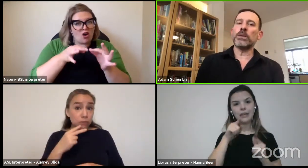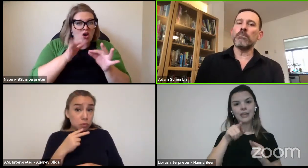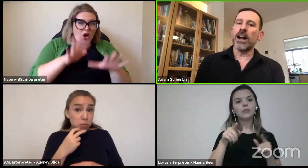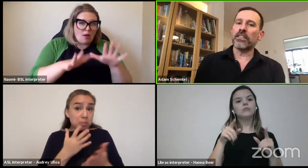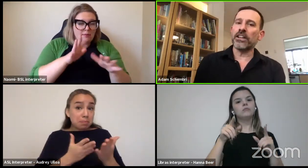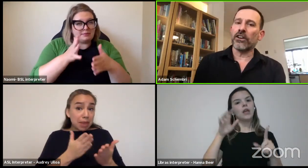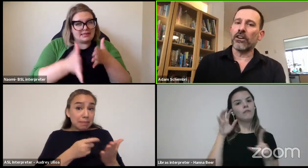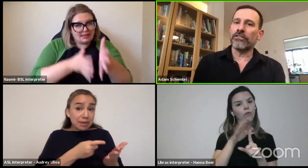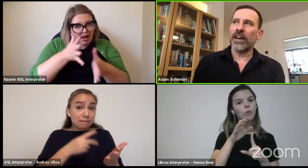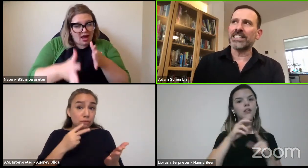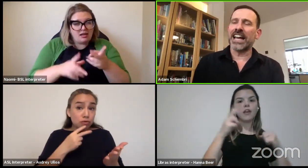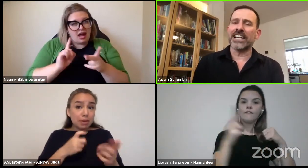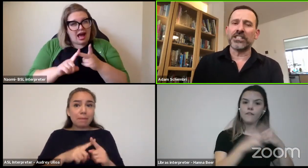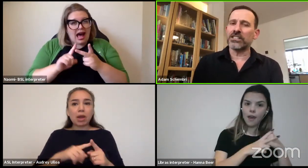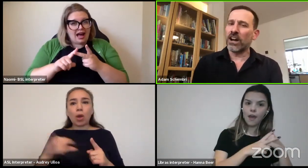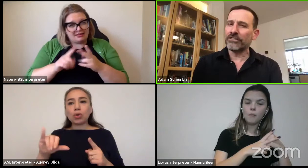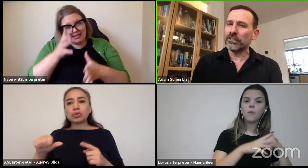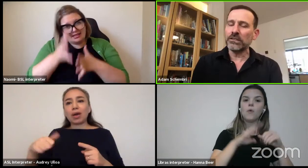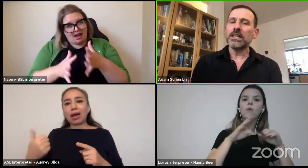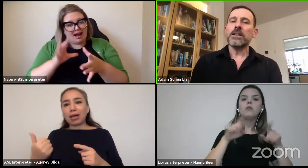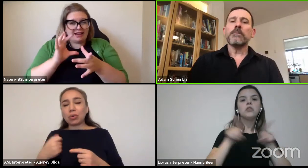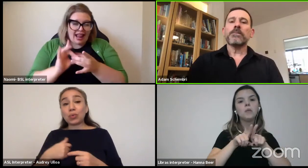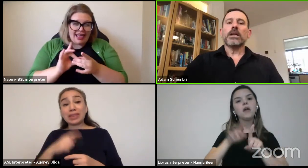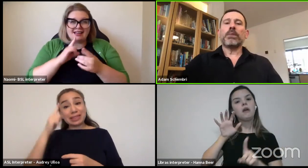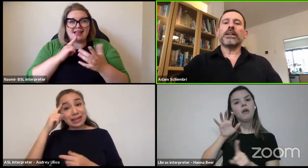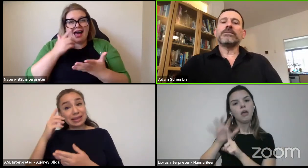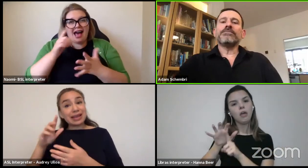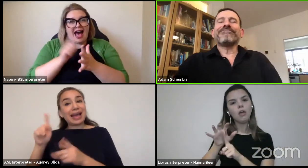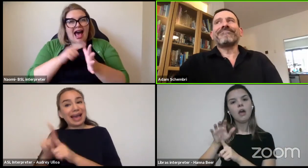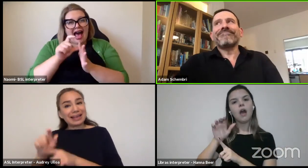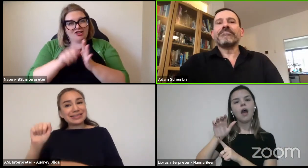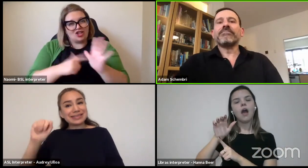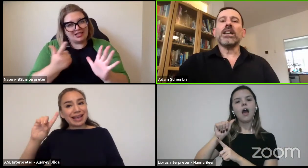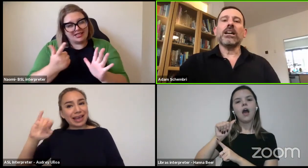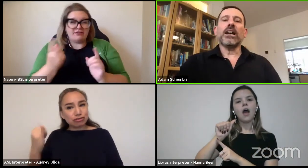which we might think of as adjectival. But